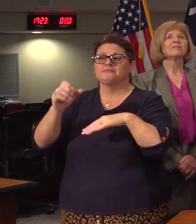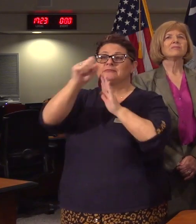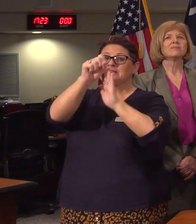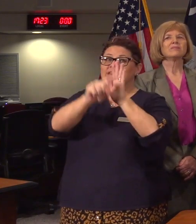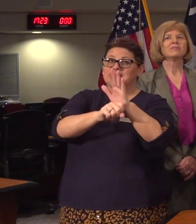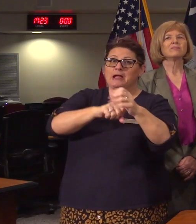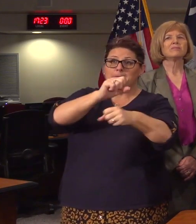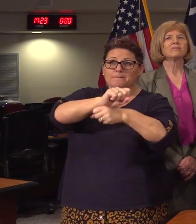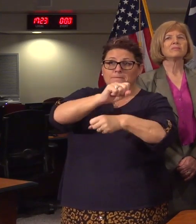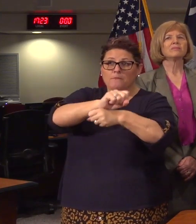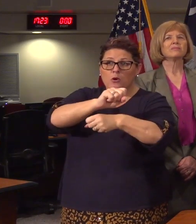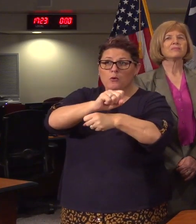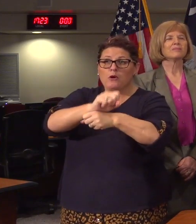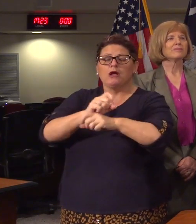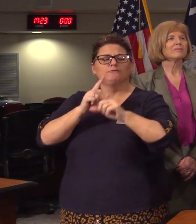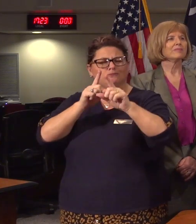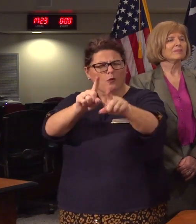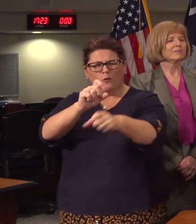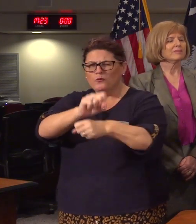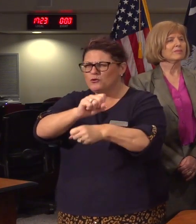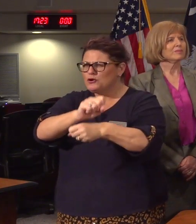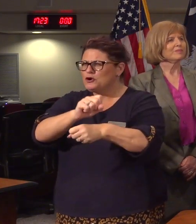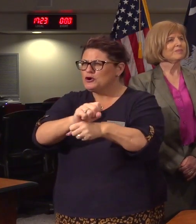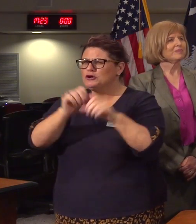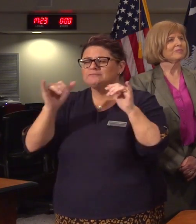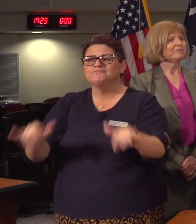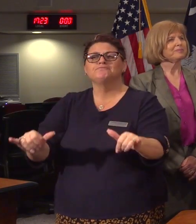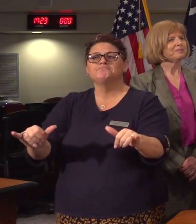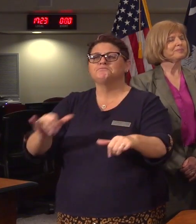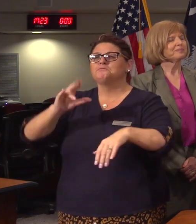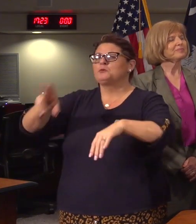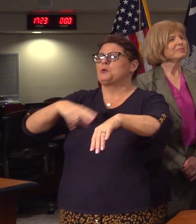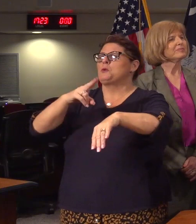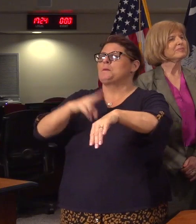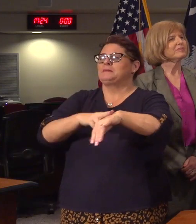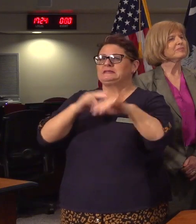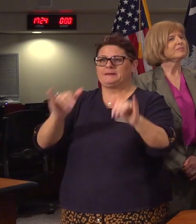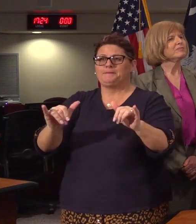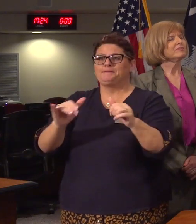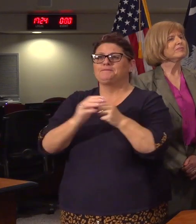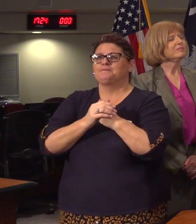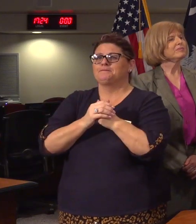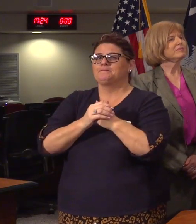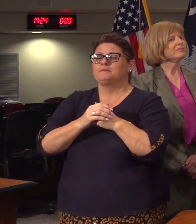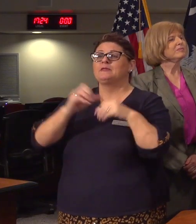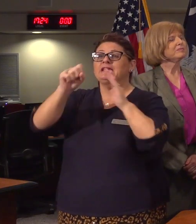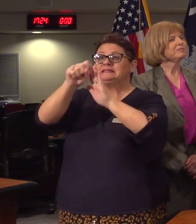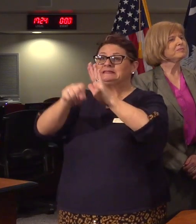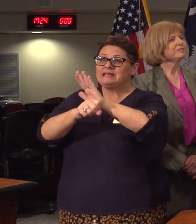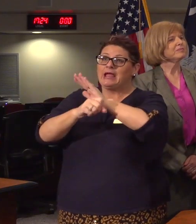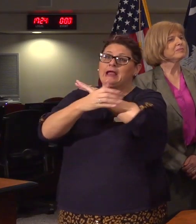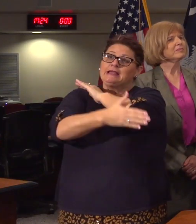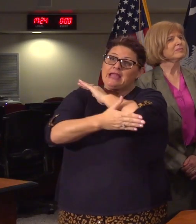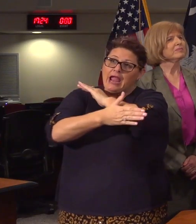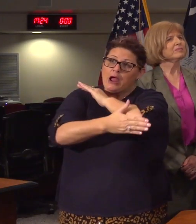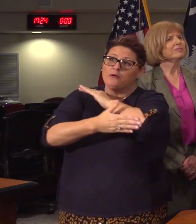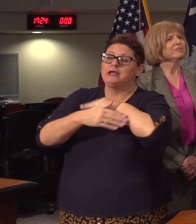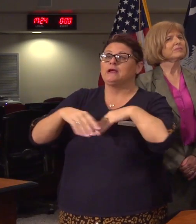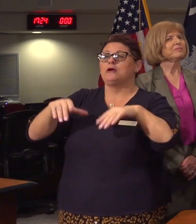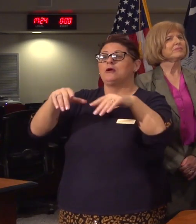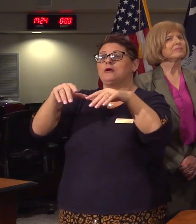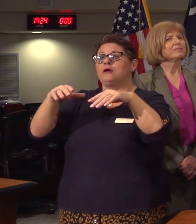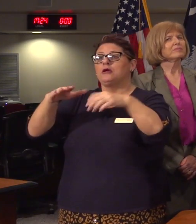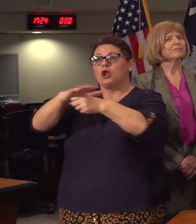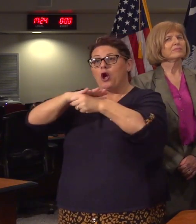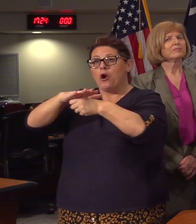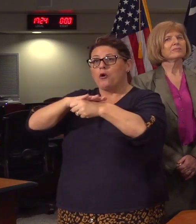employees shall report to work as usual. Visitation at state, county, and local correctional